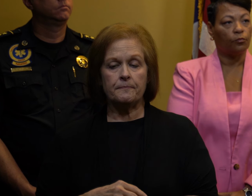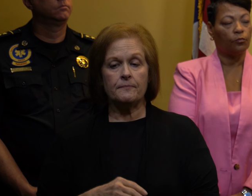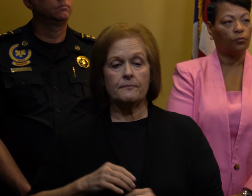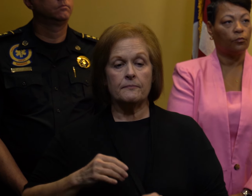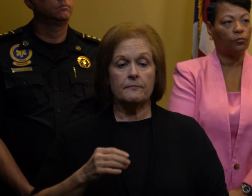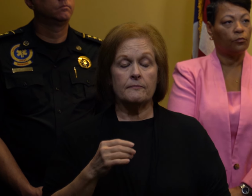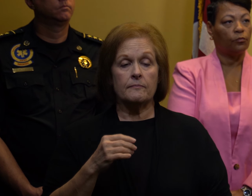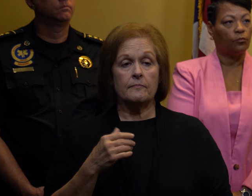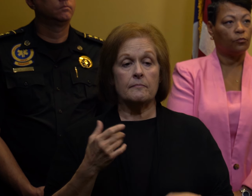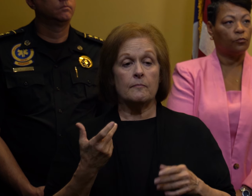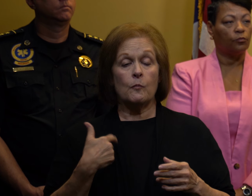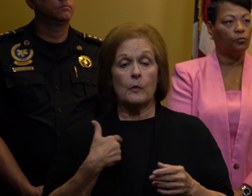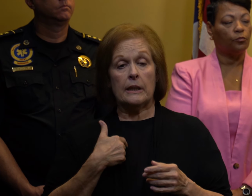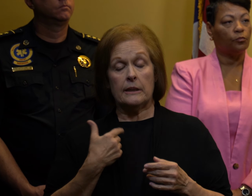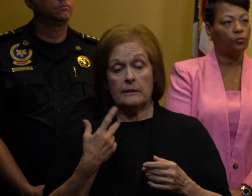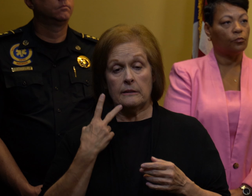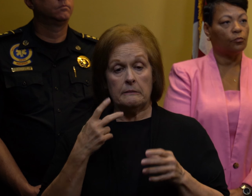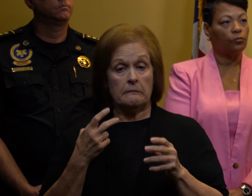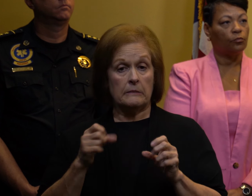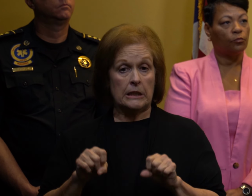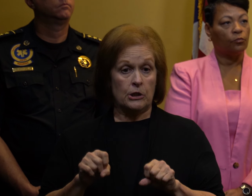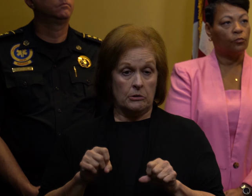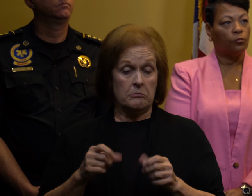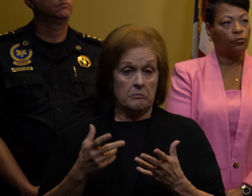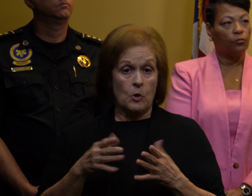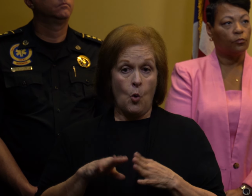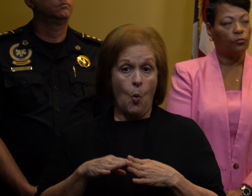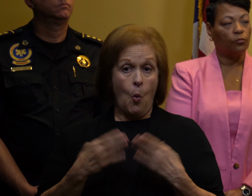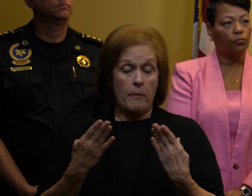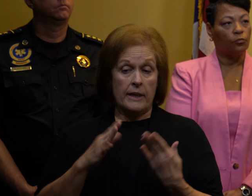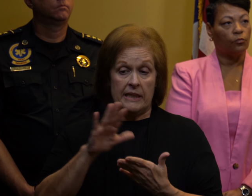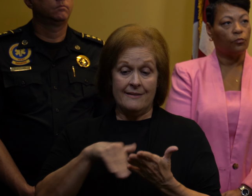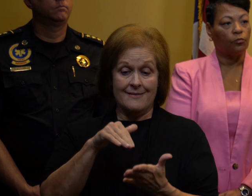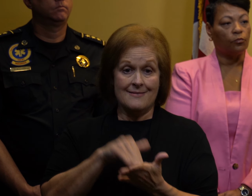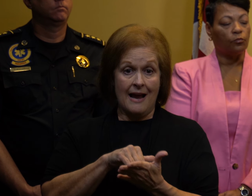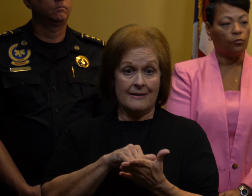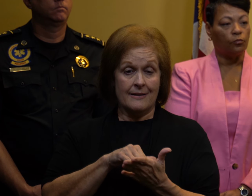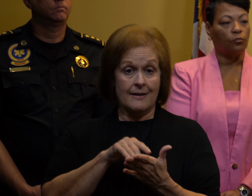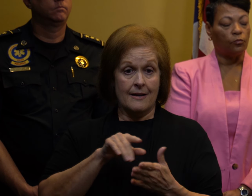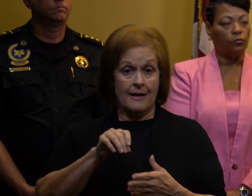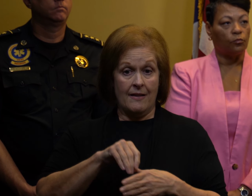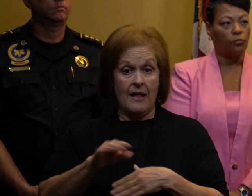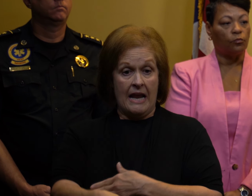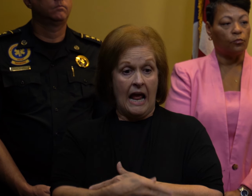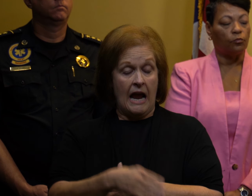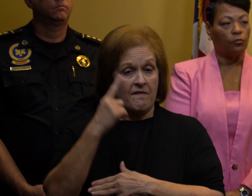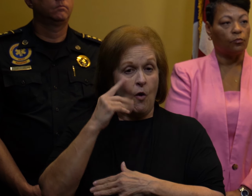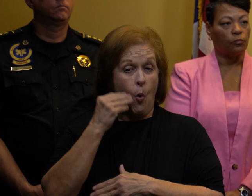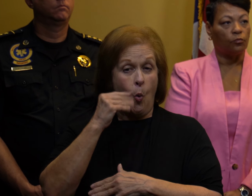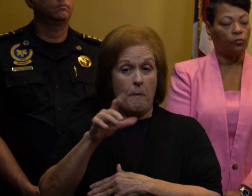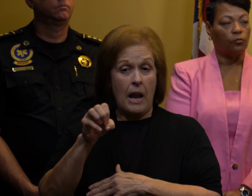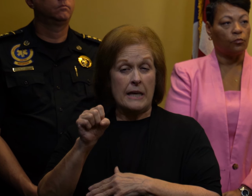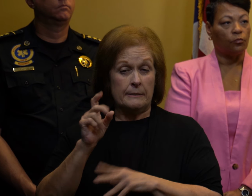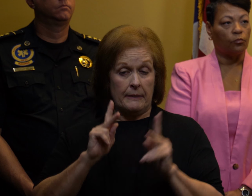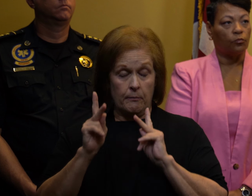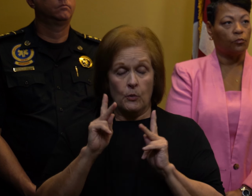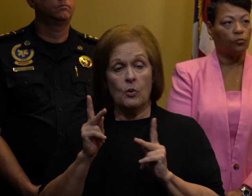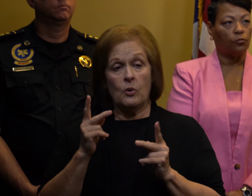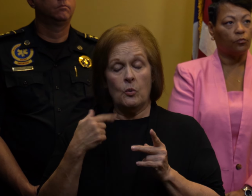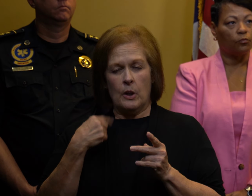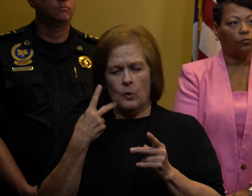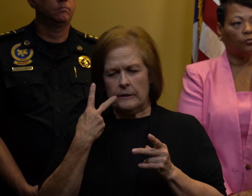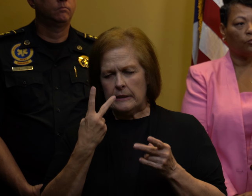at potentially opening a facility overnight, particularly for our homeless folks. We're going to look at the numbers. We've